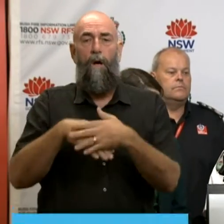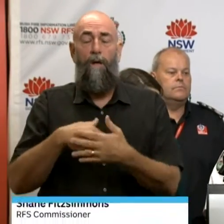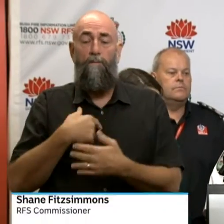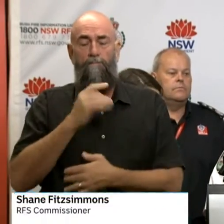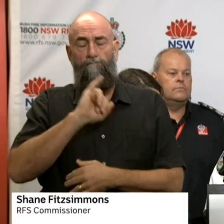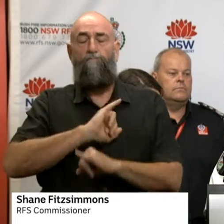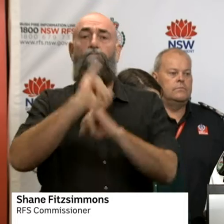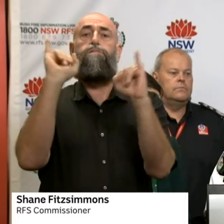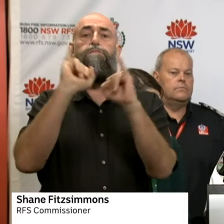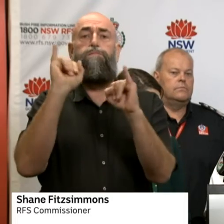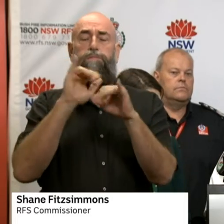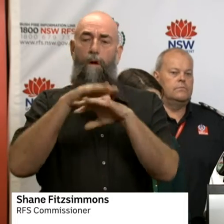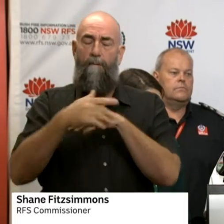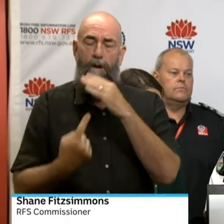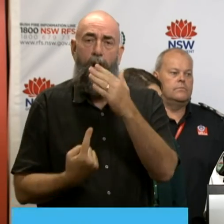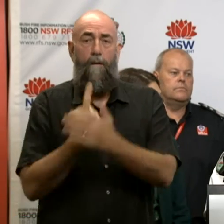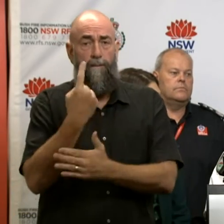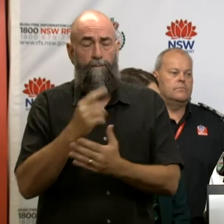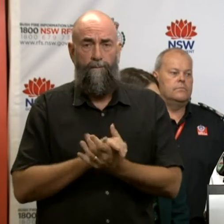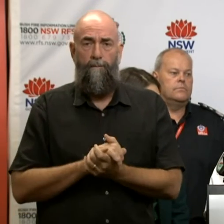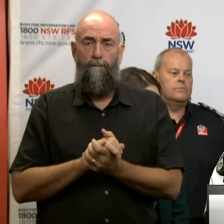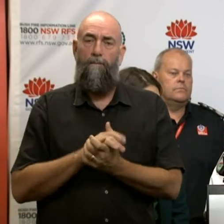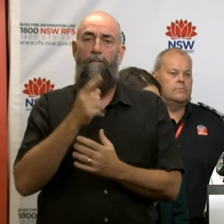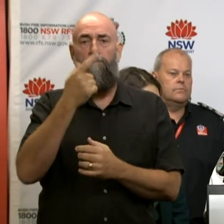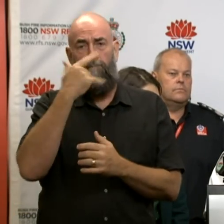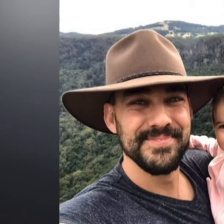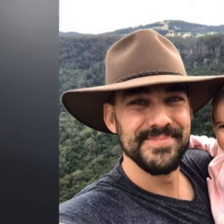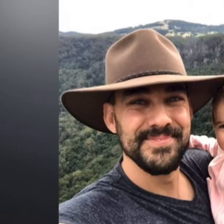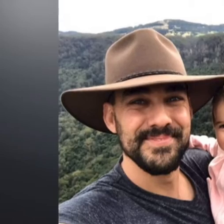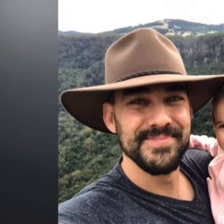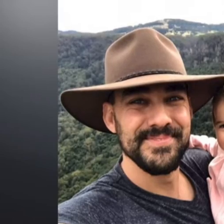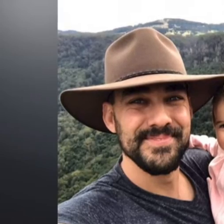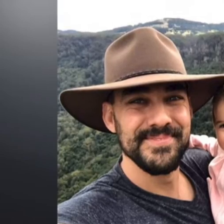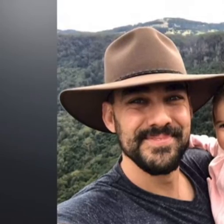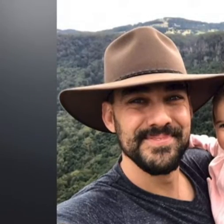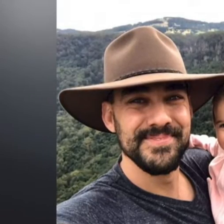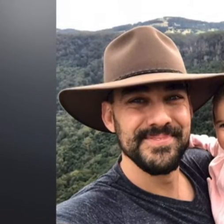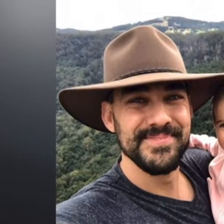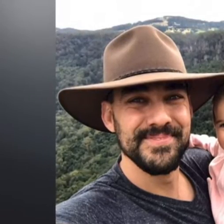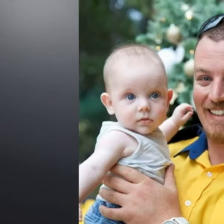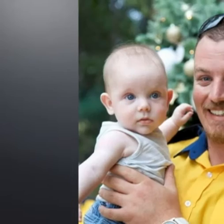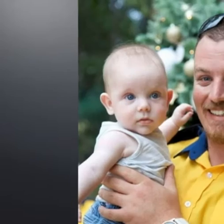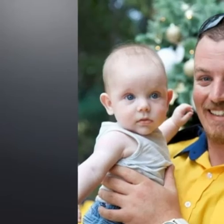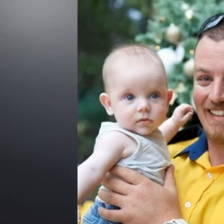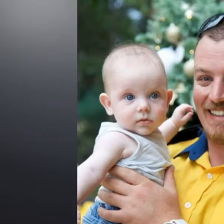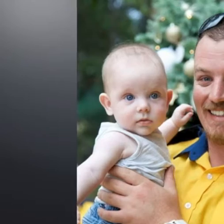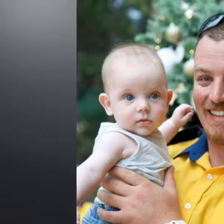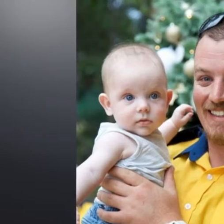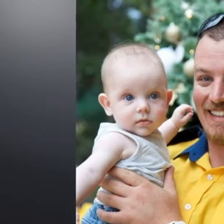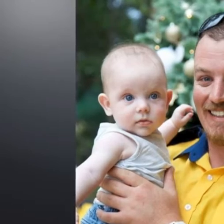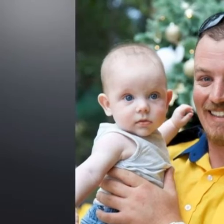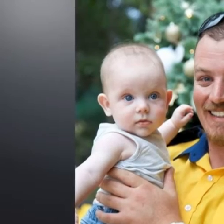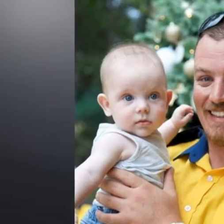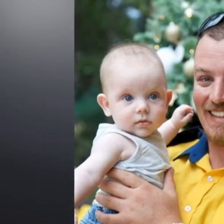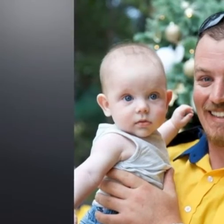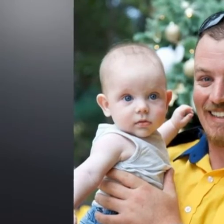imaginable set of circumstances unfolded on the Green Wattle fire. Two volunteers, Andrew O'Dwyer and Jeff Keaton from